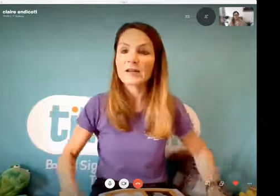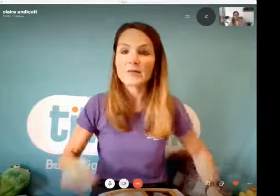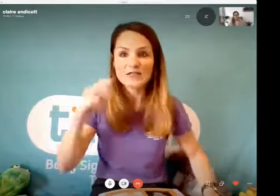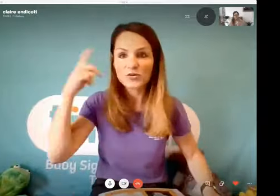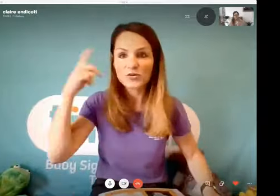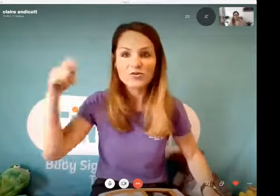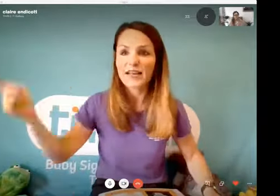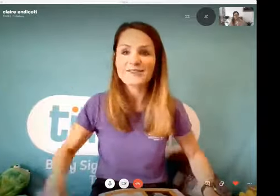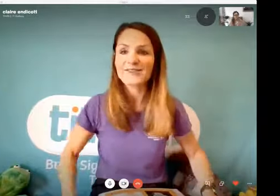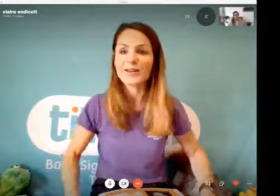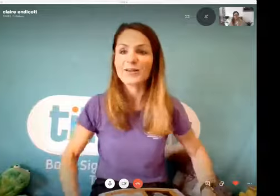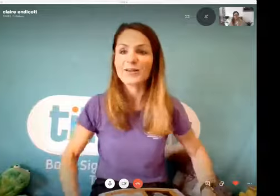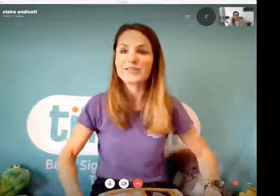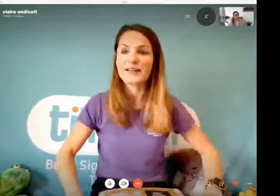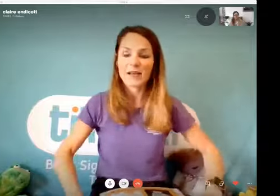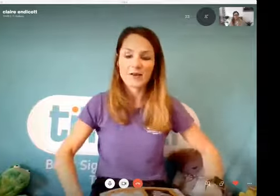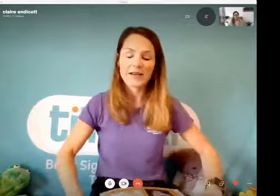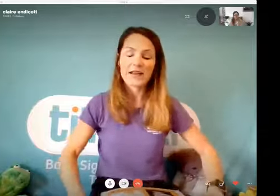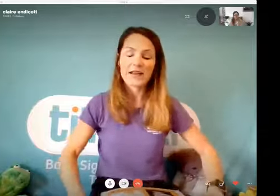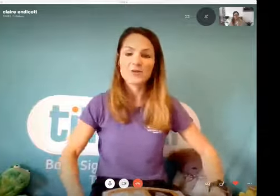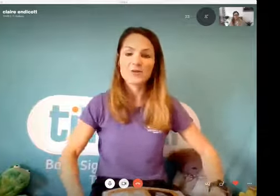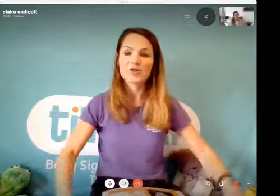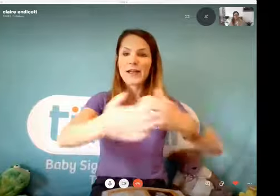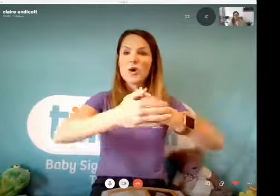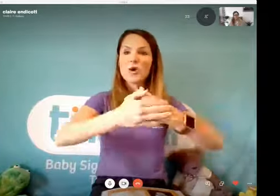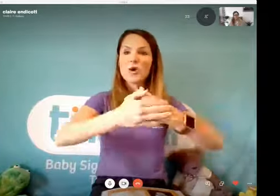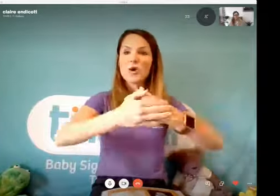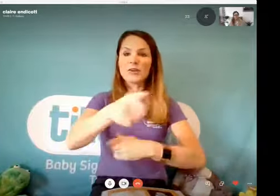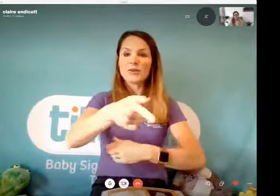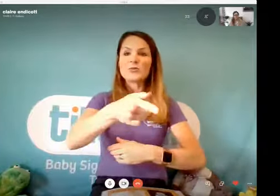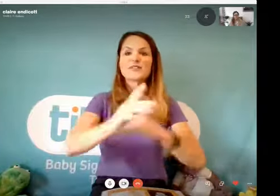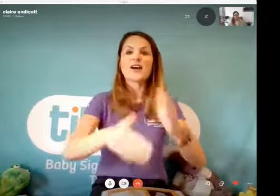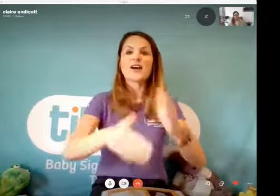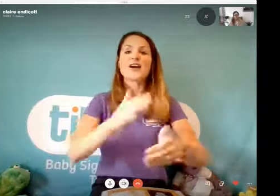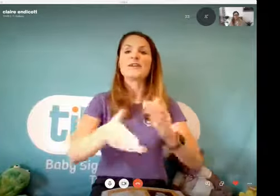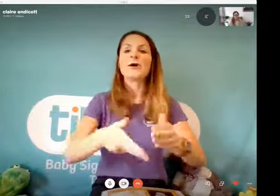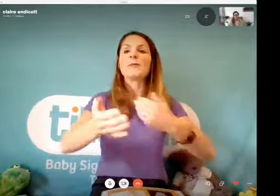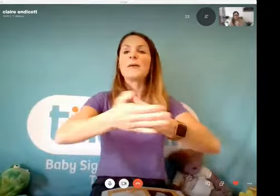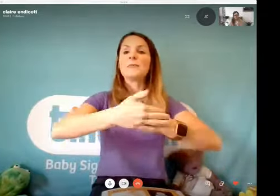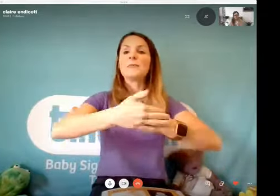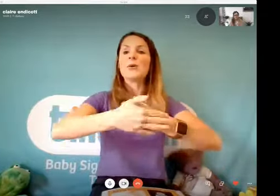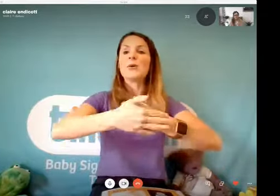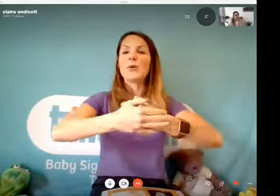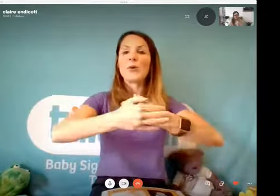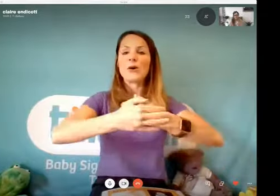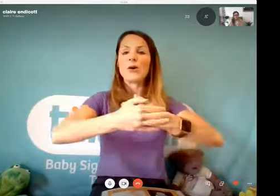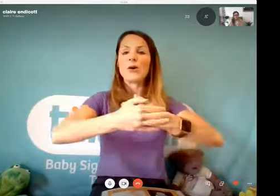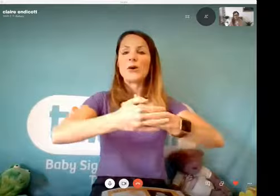tracking is really good. Okay, so try it. More. So you sign at home, more.